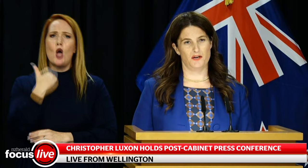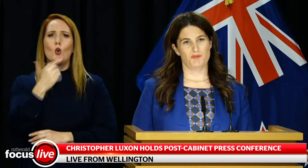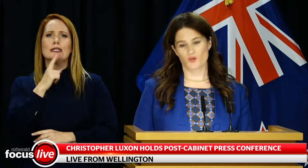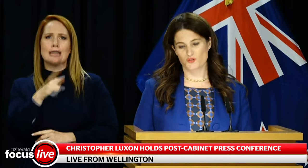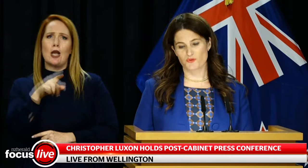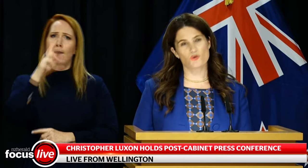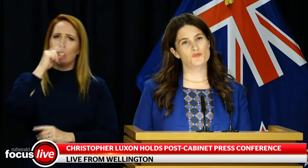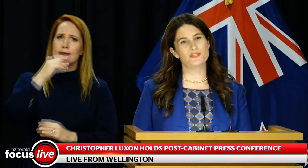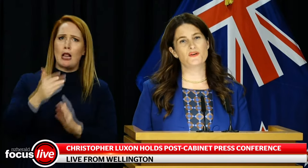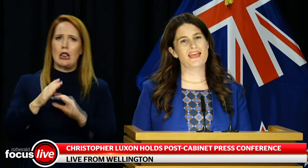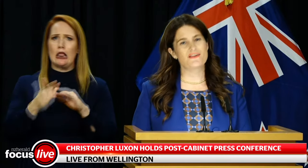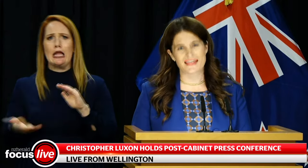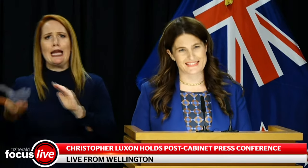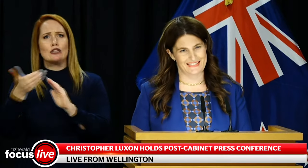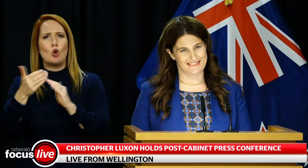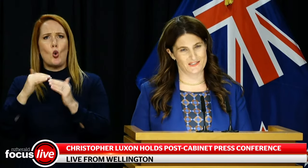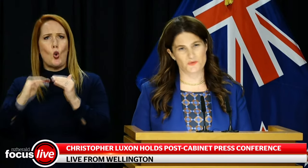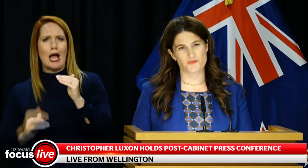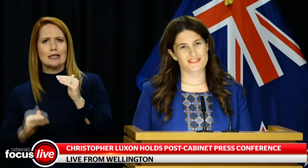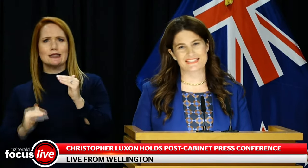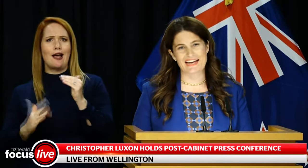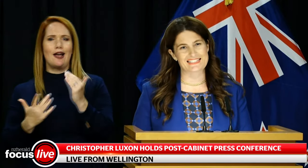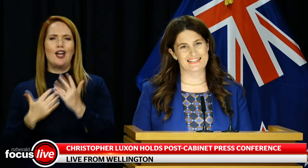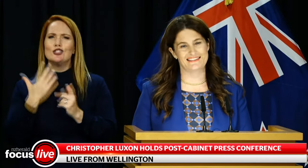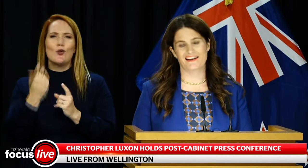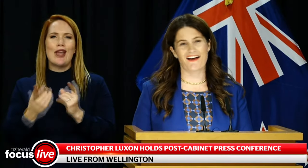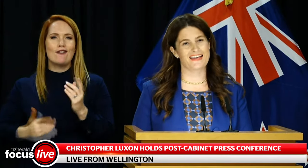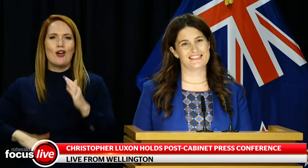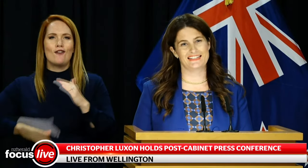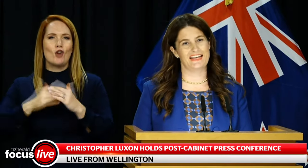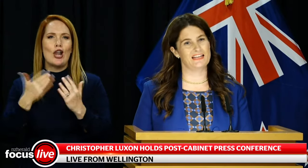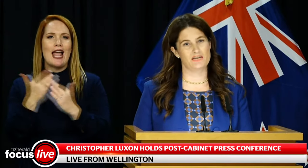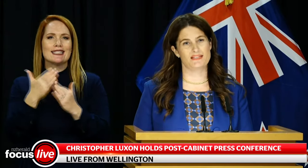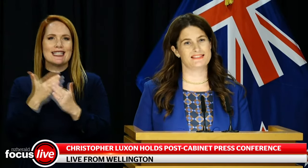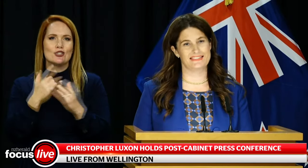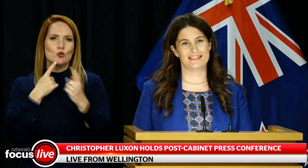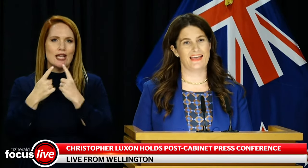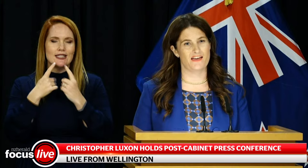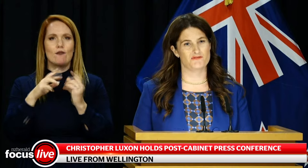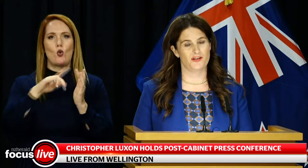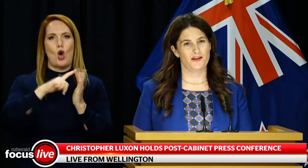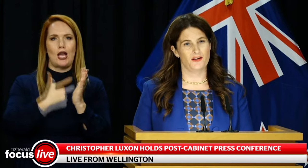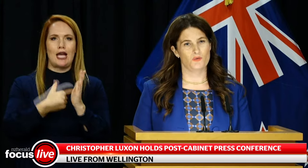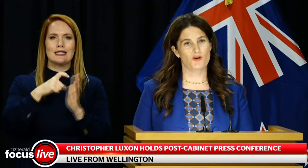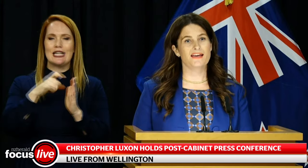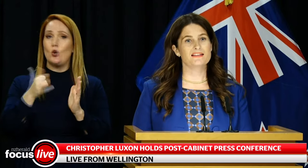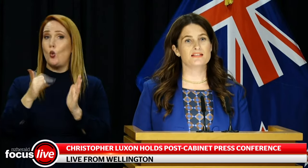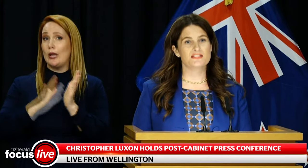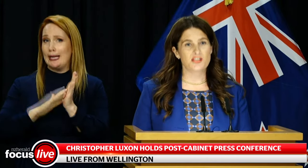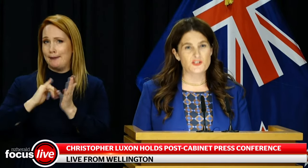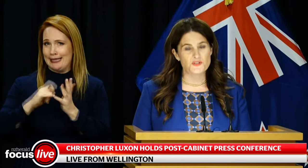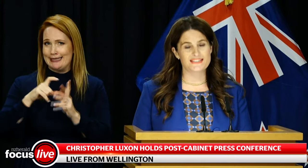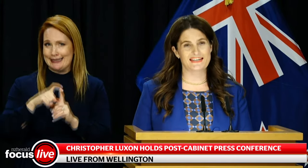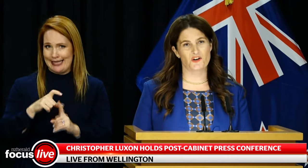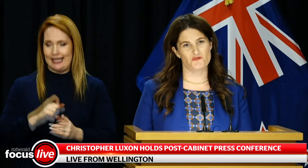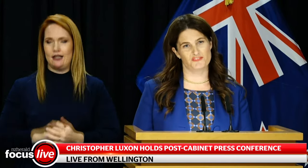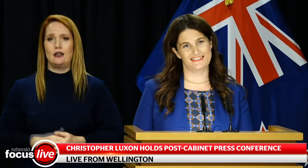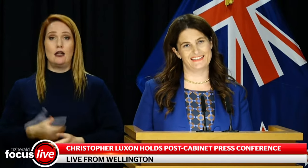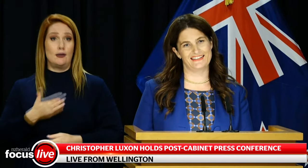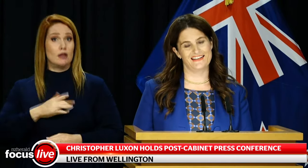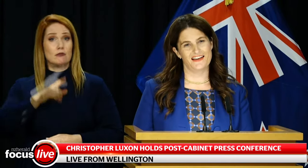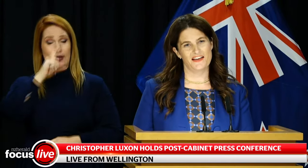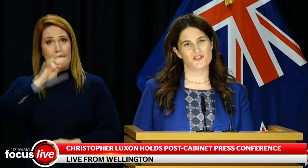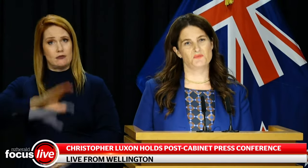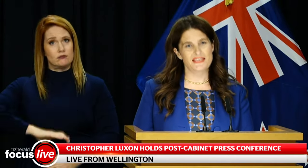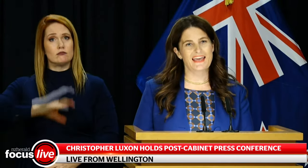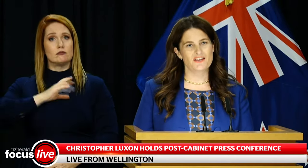unders, because of course we don't have access to all of the data that IRD and MSD have. What I can continue to say